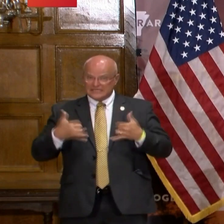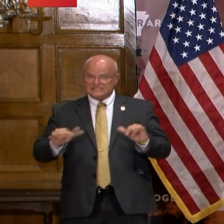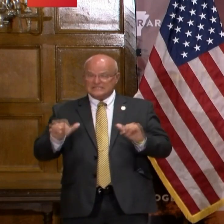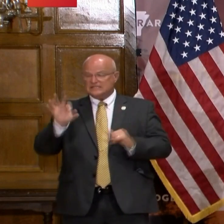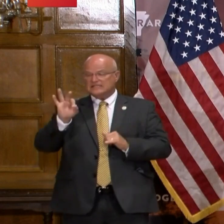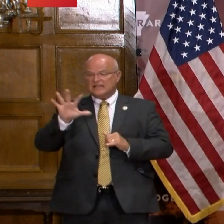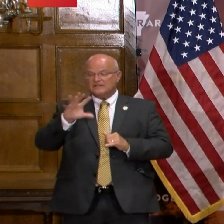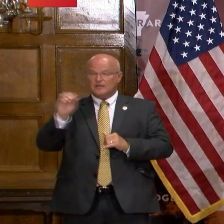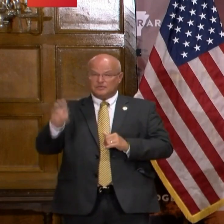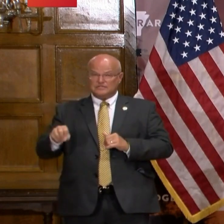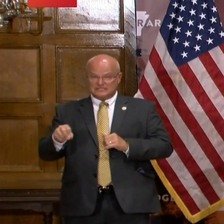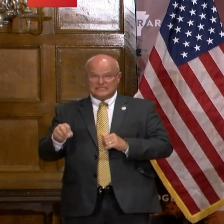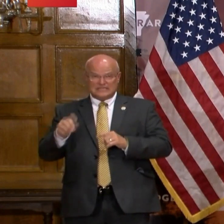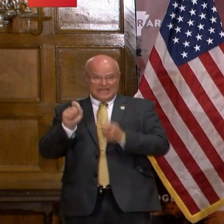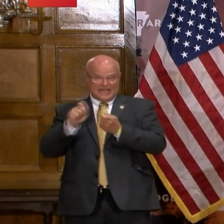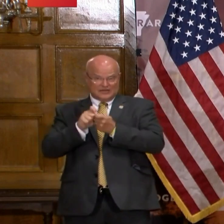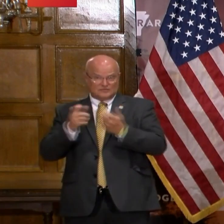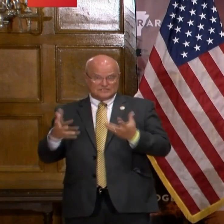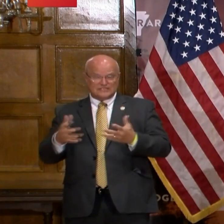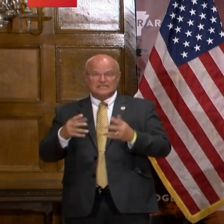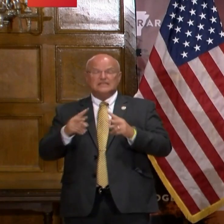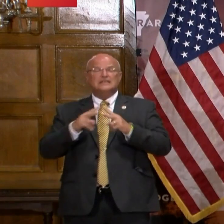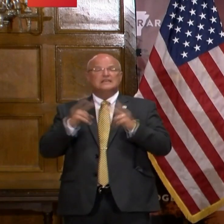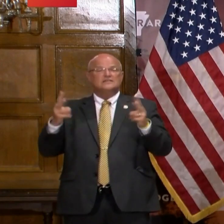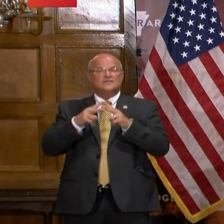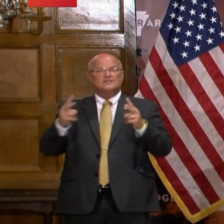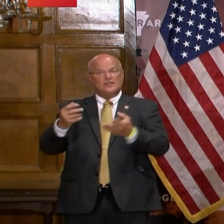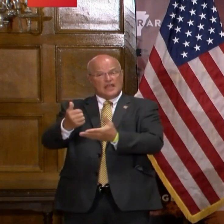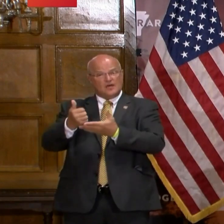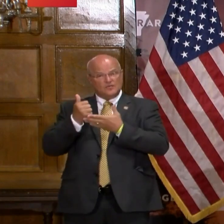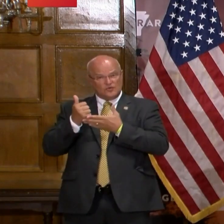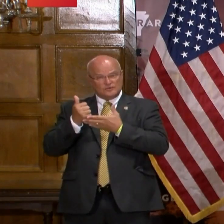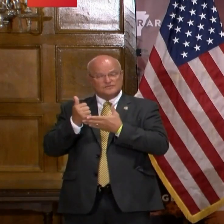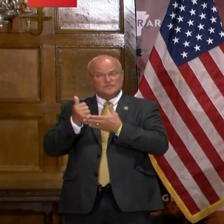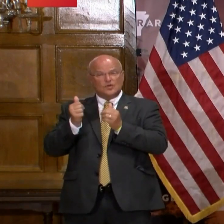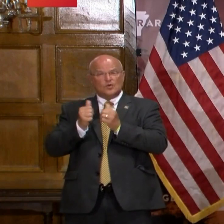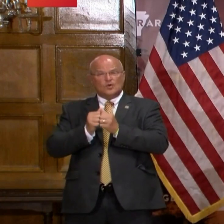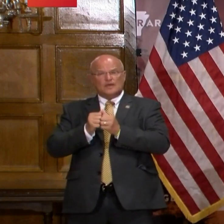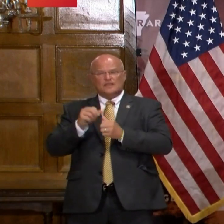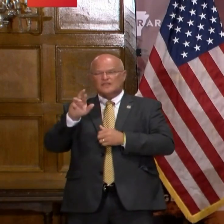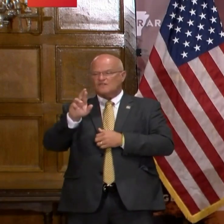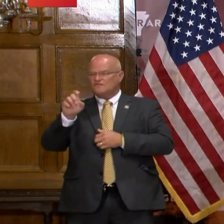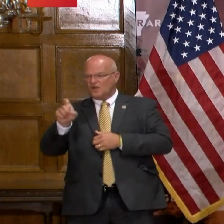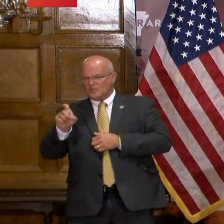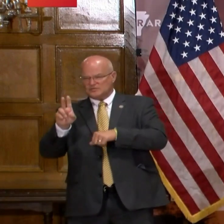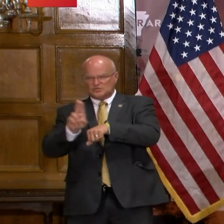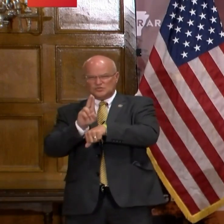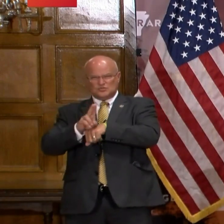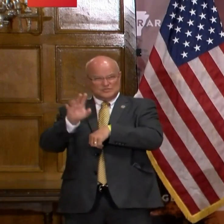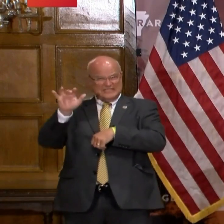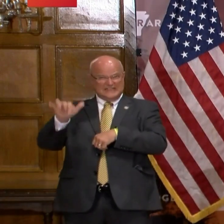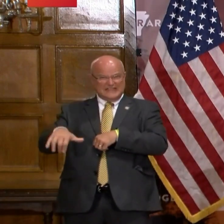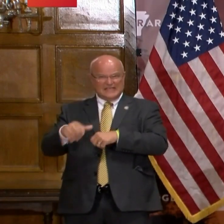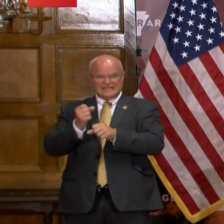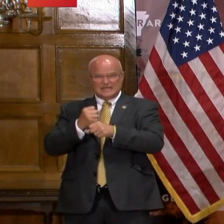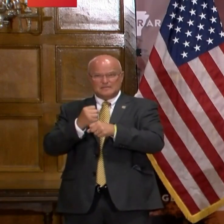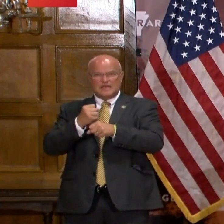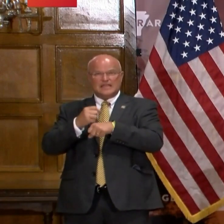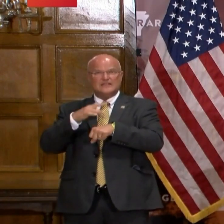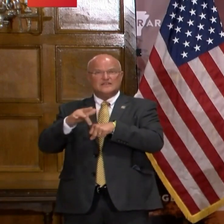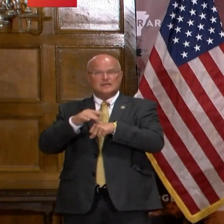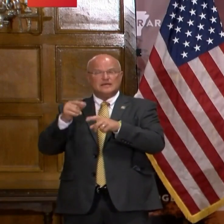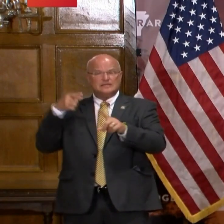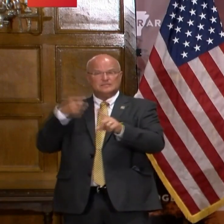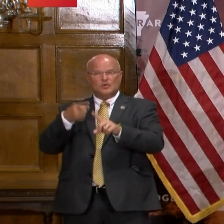in the 95% range of accuracy, and it's very, very helpful, and our pharmacists are utilizing that to make it available